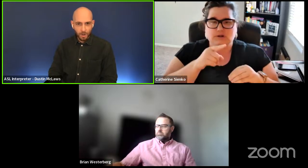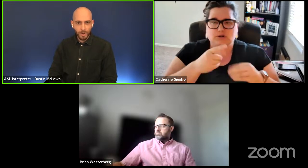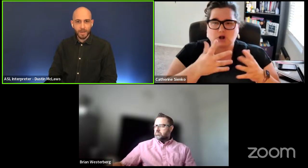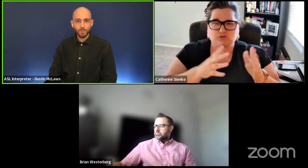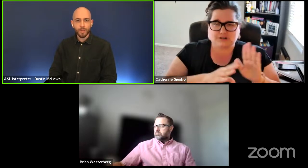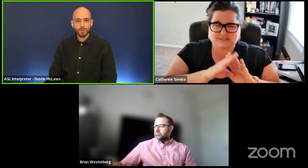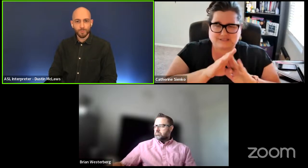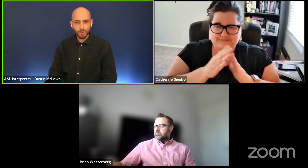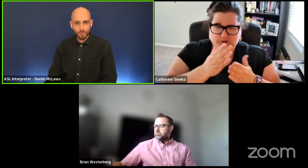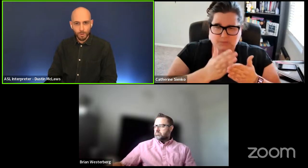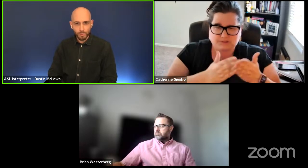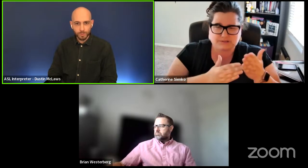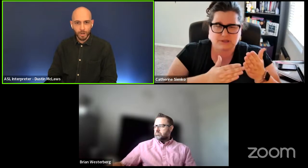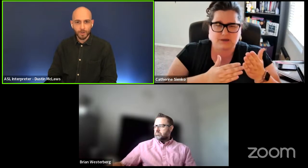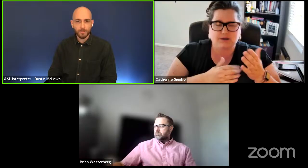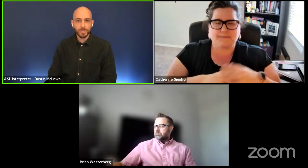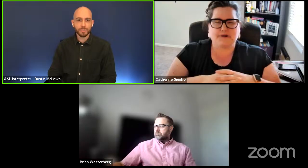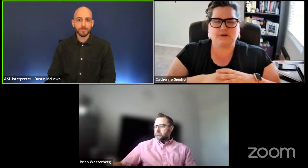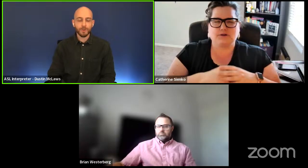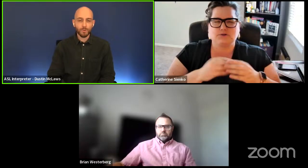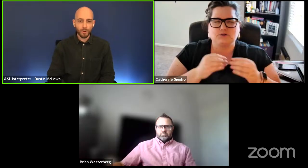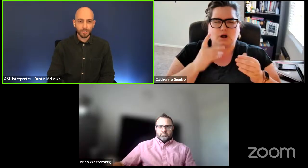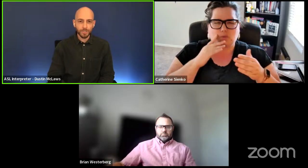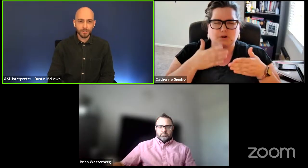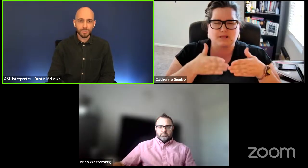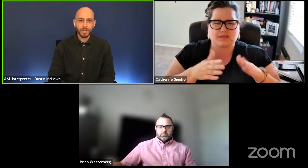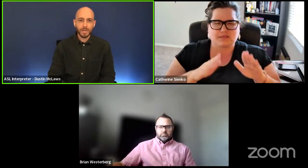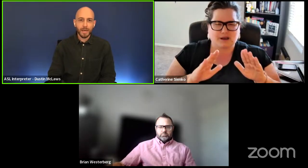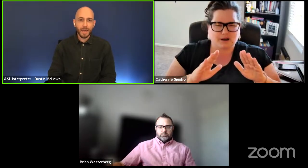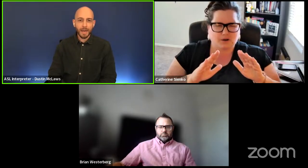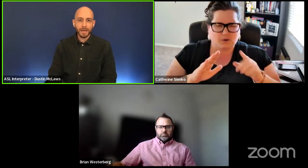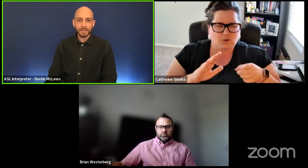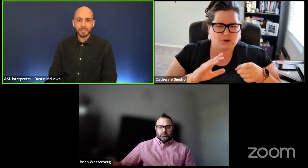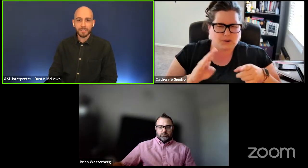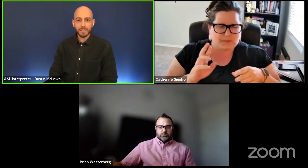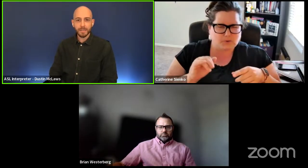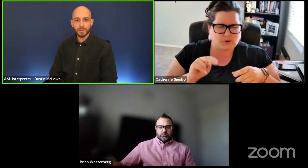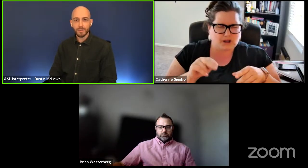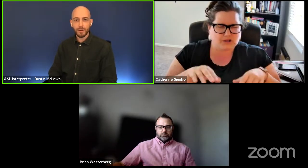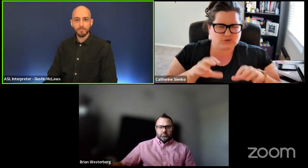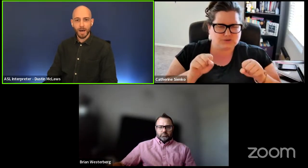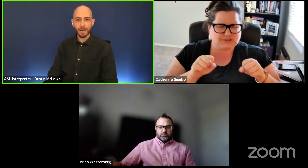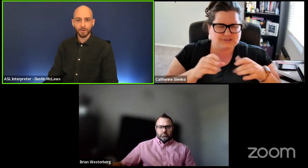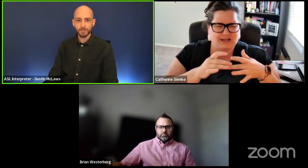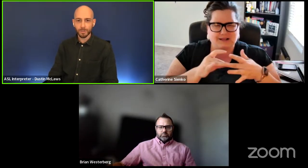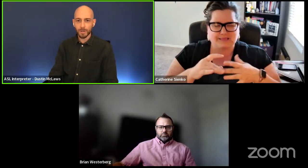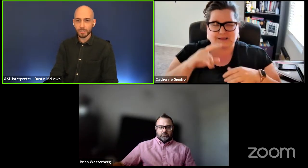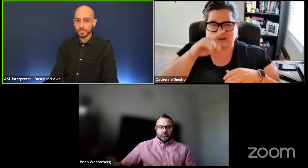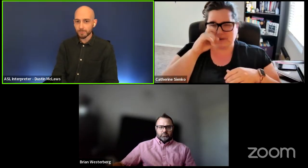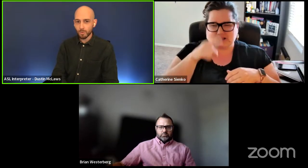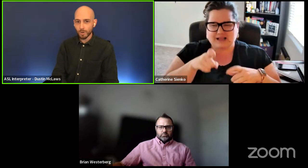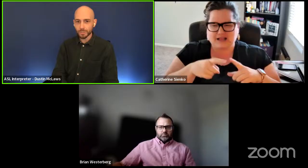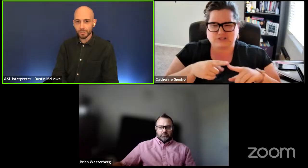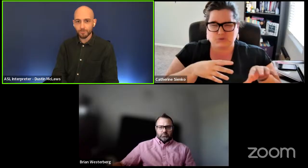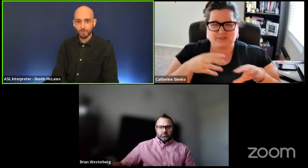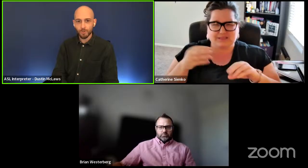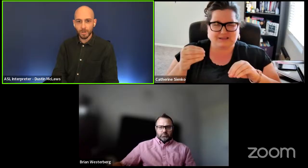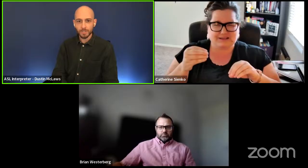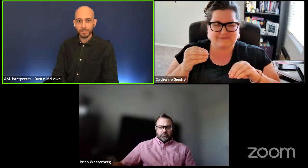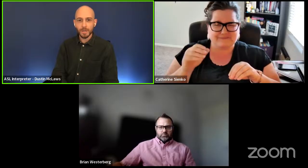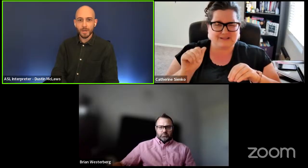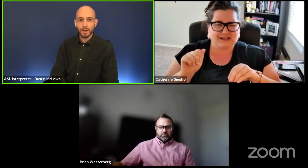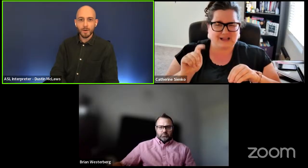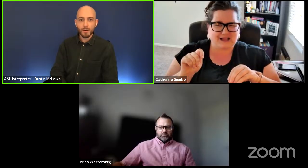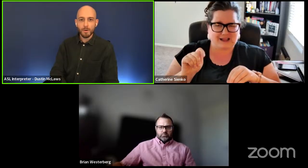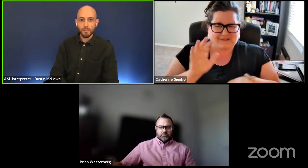Brian at ADOA went through those documents of questions, and he compiled a list of questions